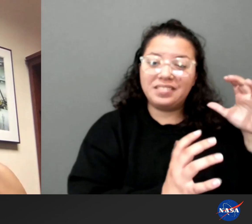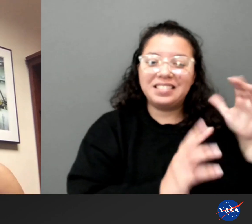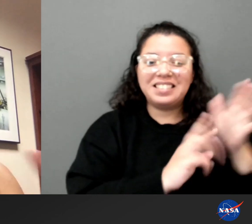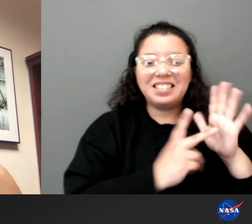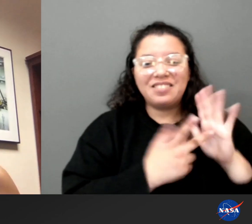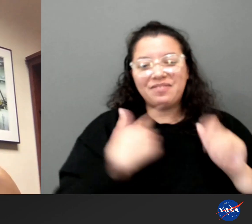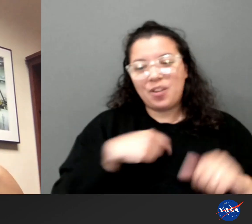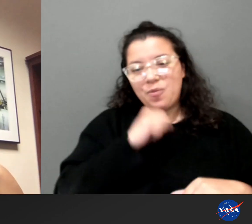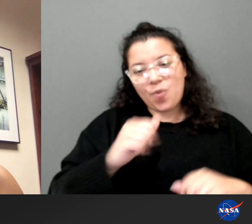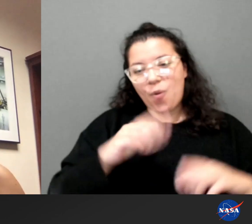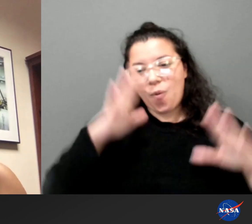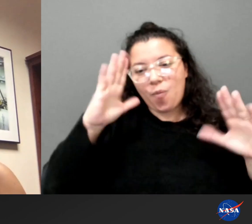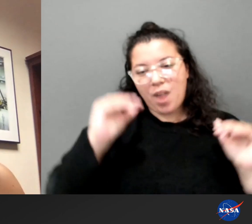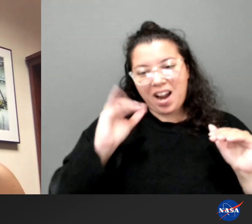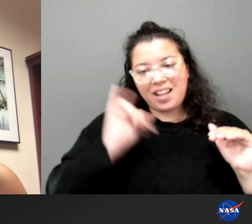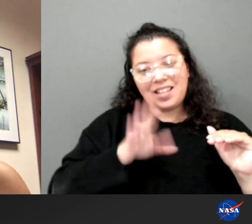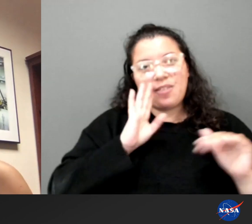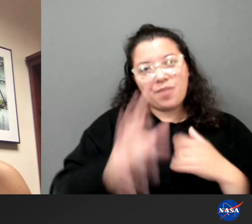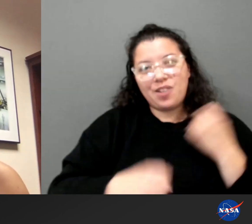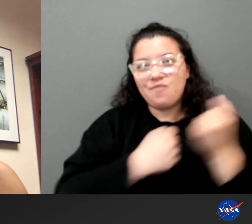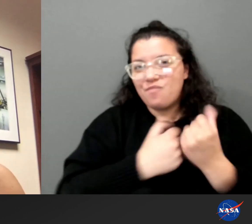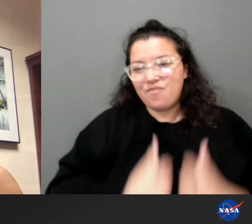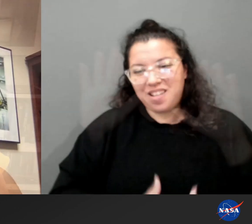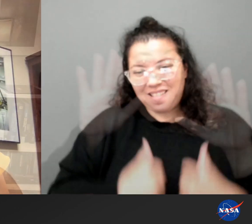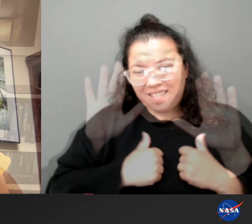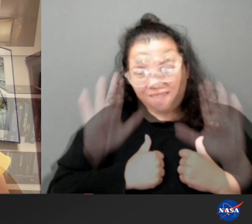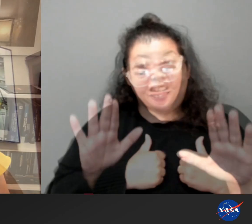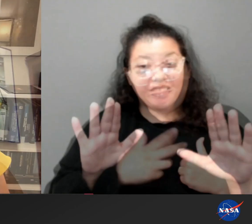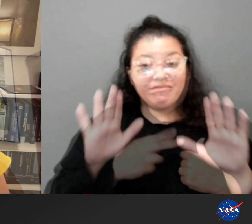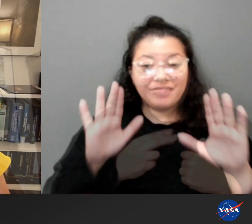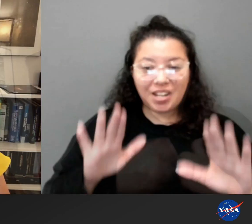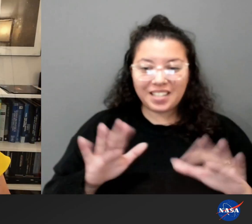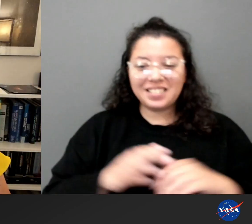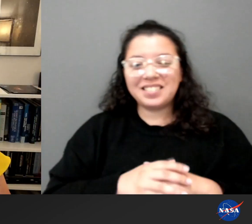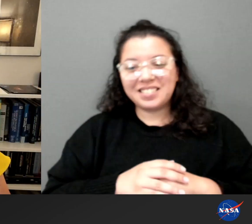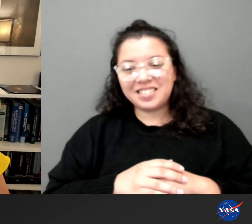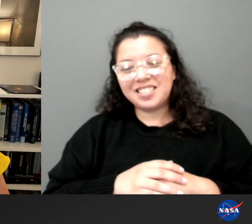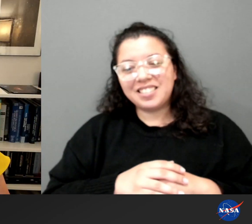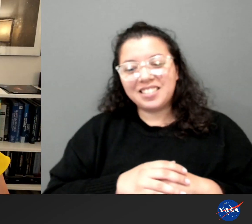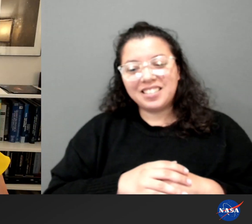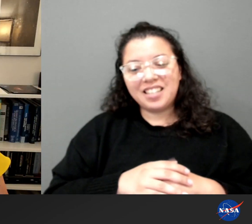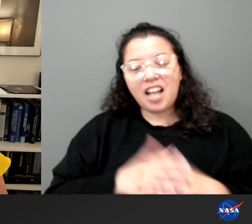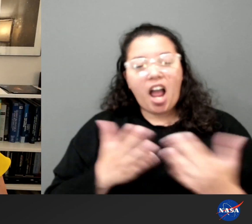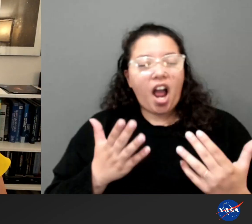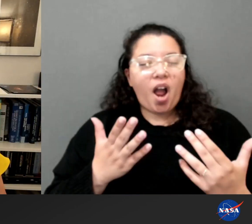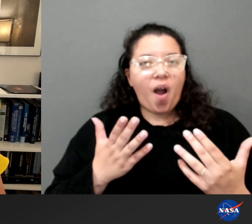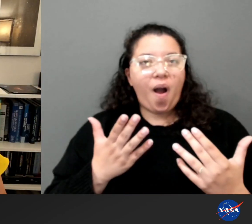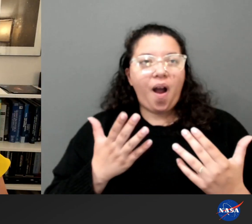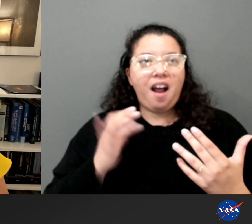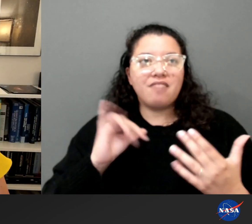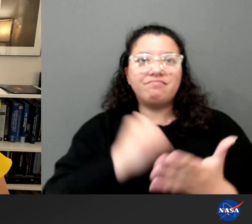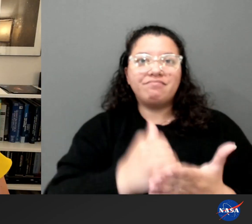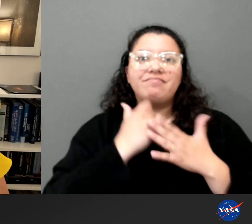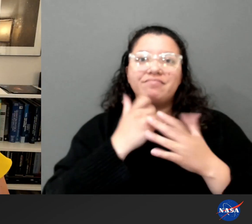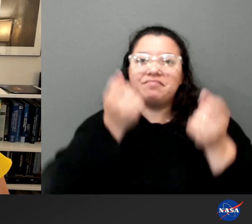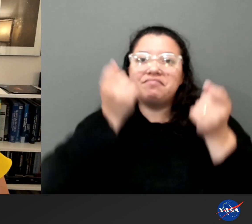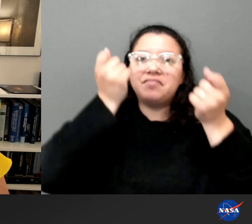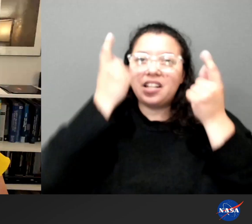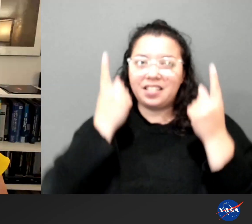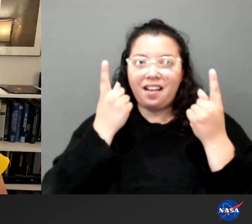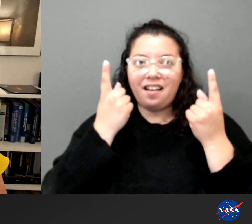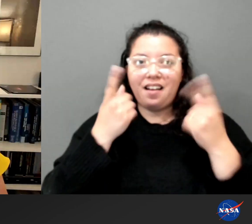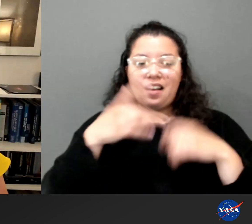that is hospitable for any kind of life, essentially. Understanding the atmospheres of these exoplanets is going to